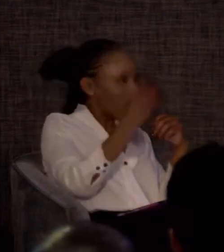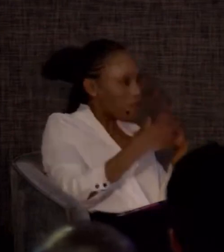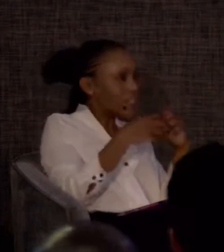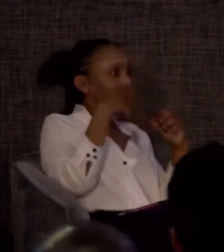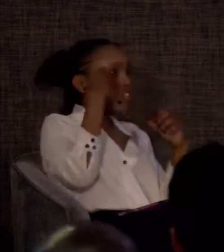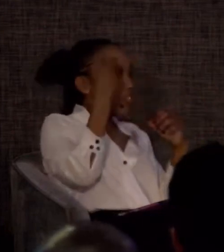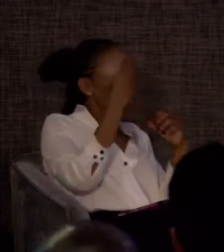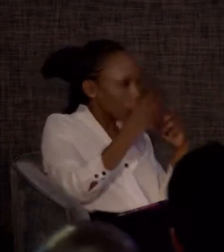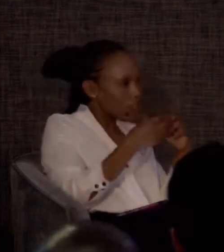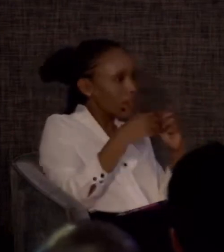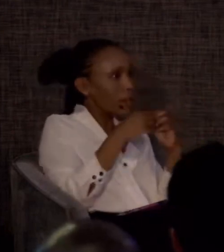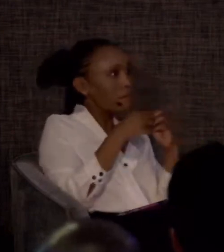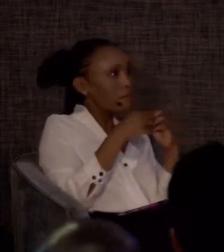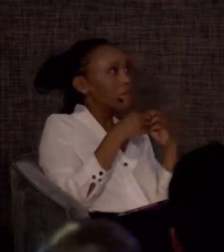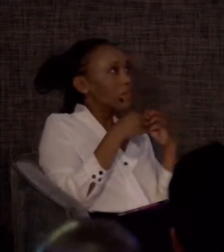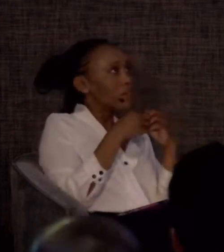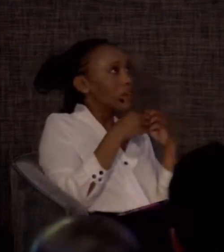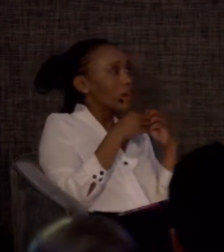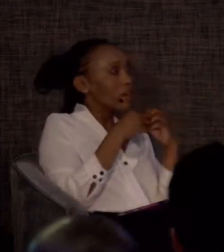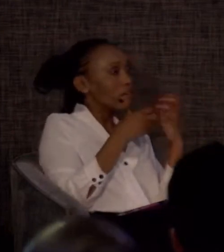the environment is actually not